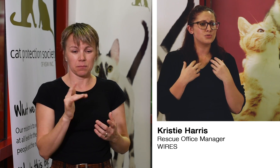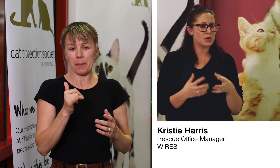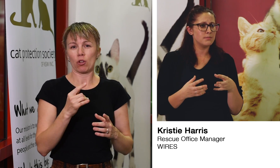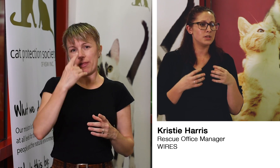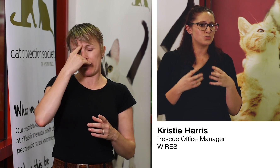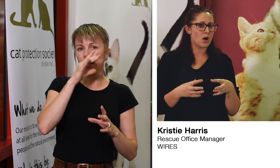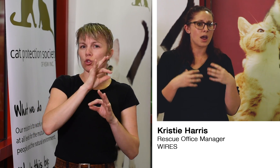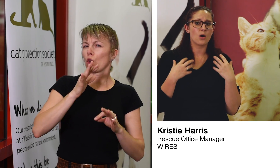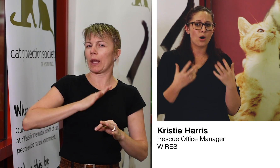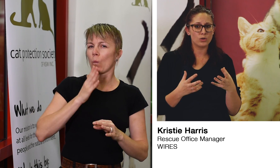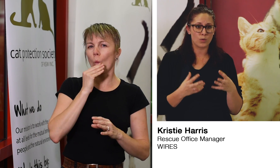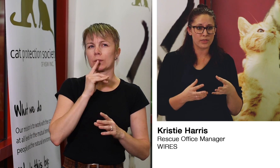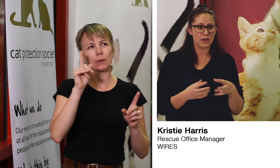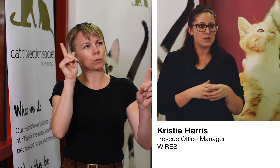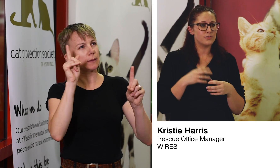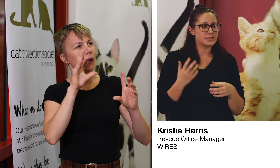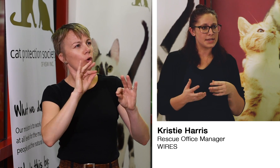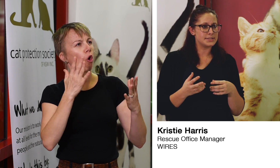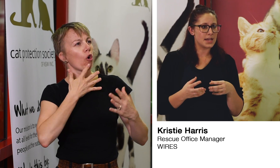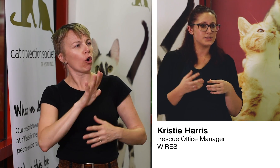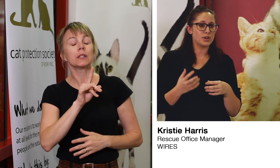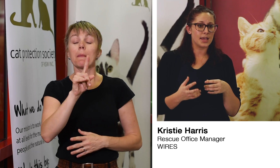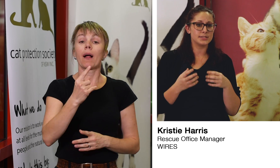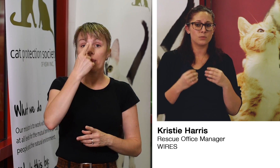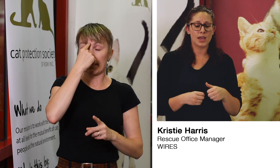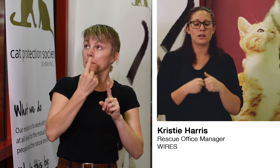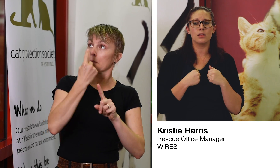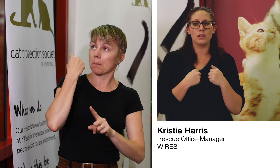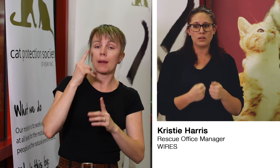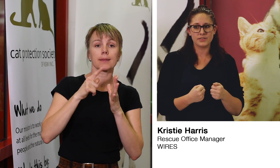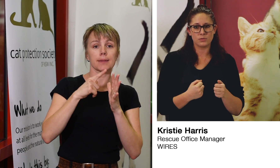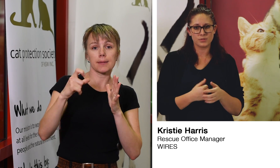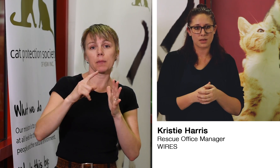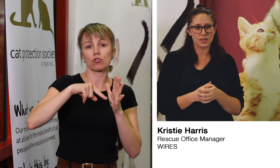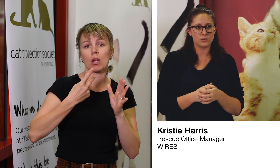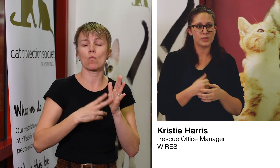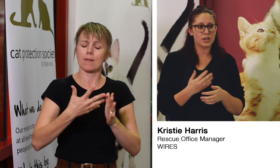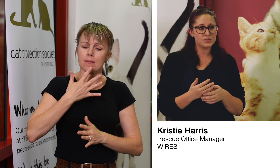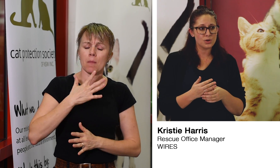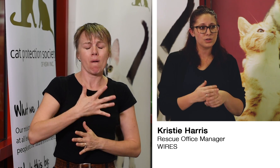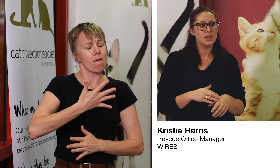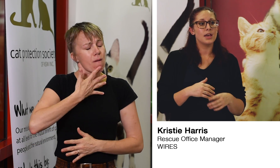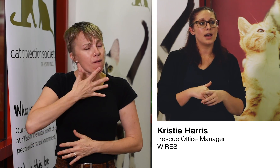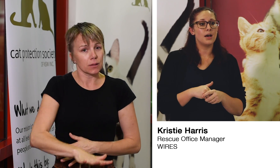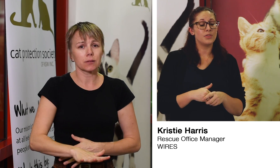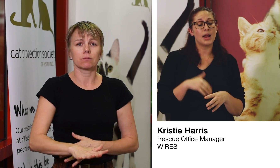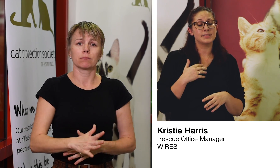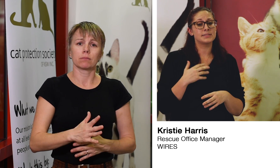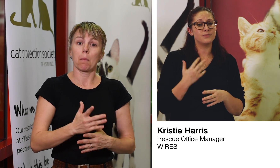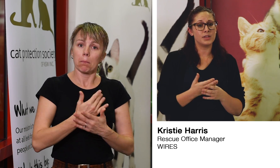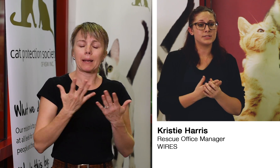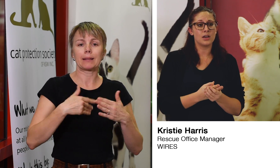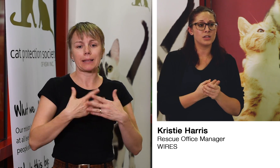had extremely dry, hot weather for days and days on end, and we had lots of animals coming in with heat stroke that